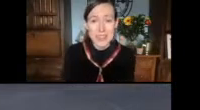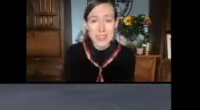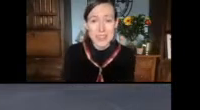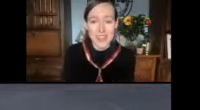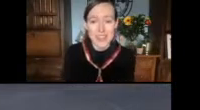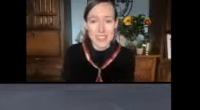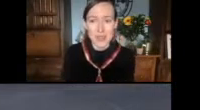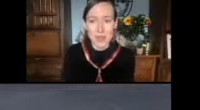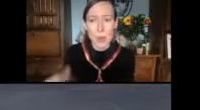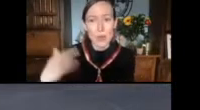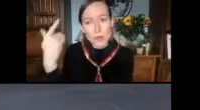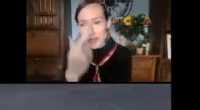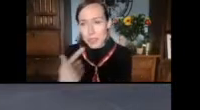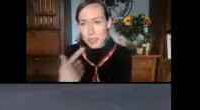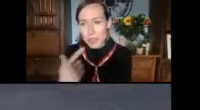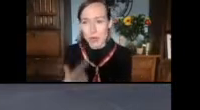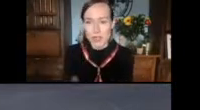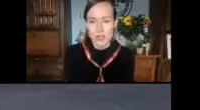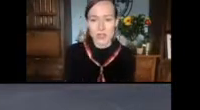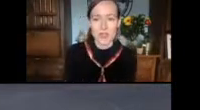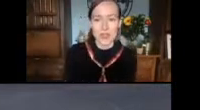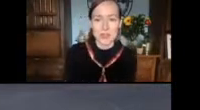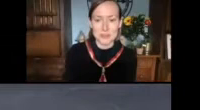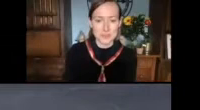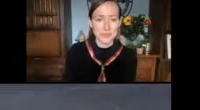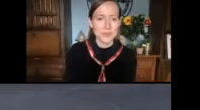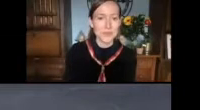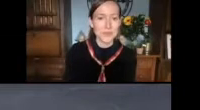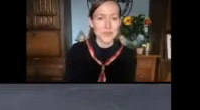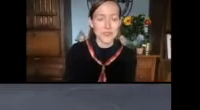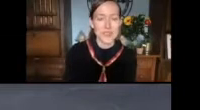hands slightly different or their facial expressions are different.